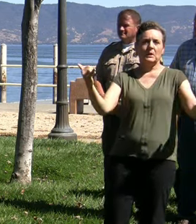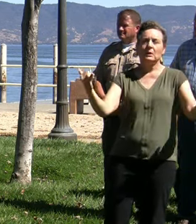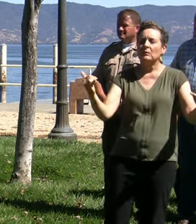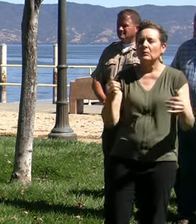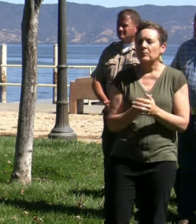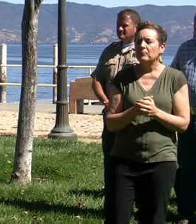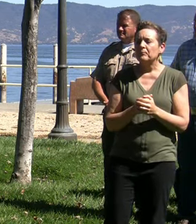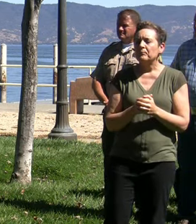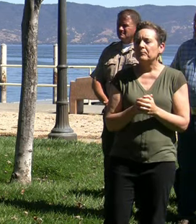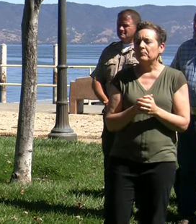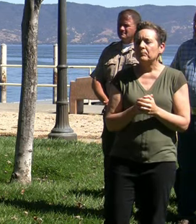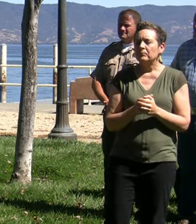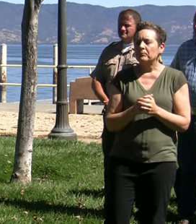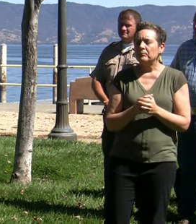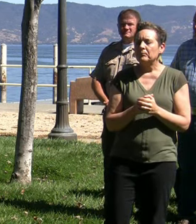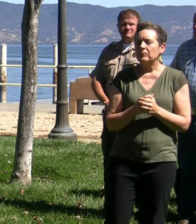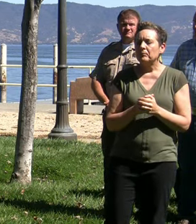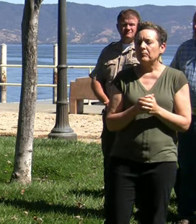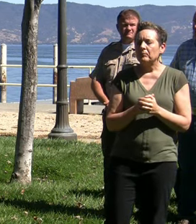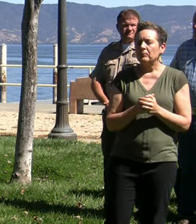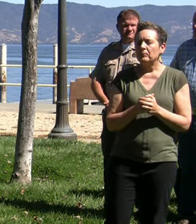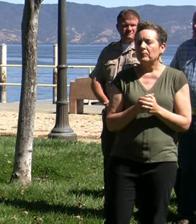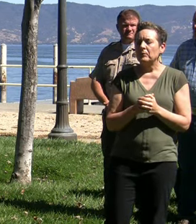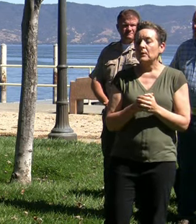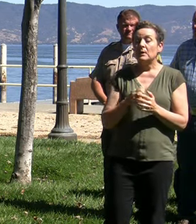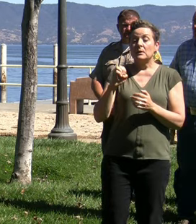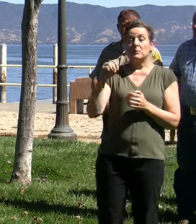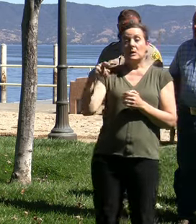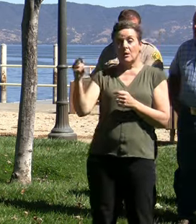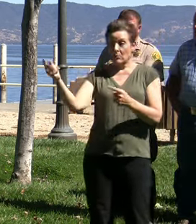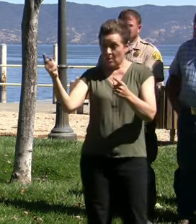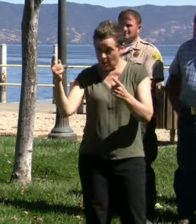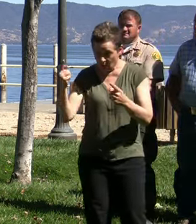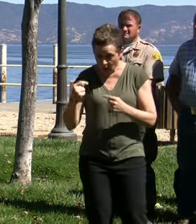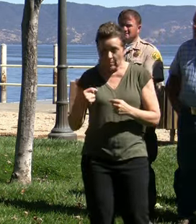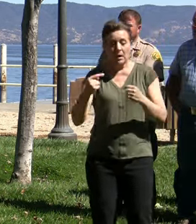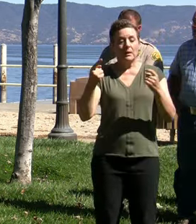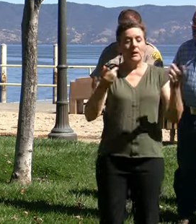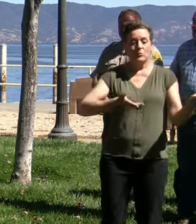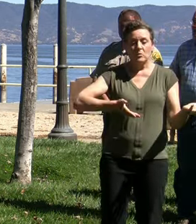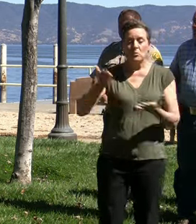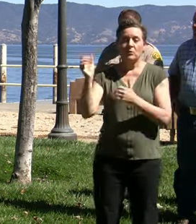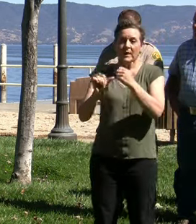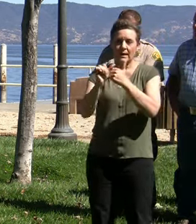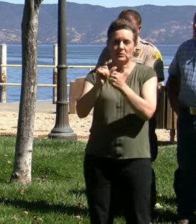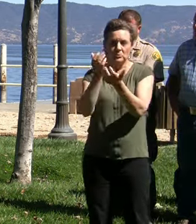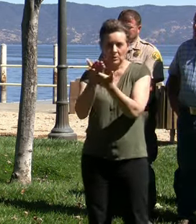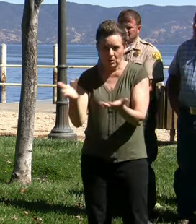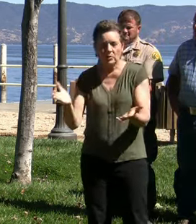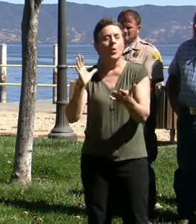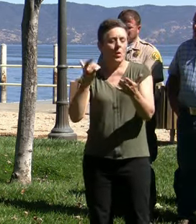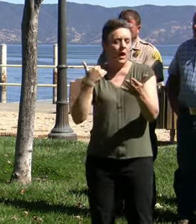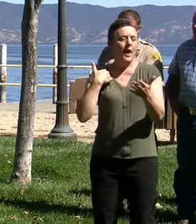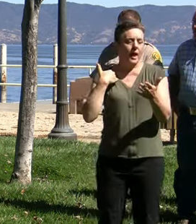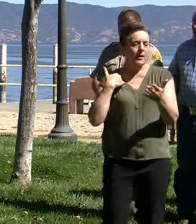enter the property. This will pave the way for subsequent debris removal, for which there is a program that